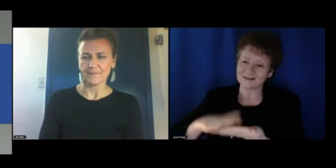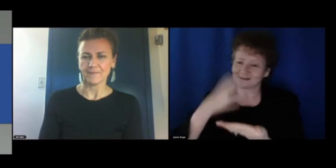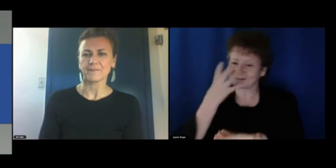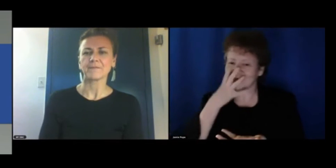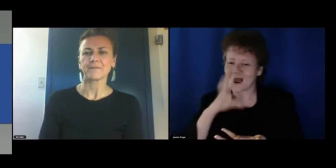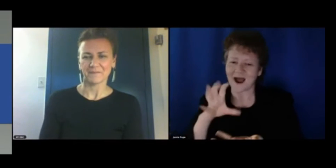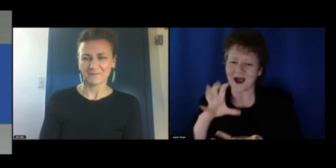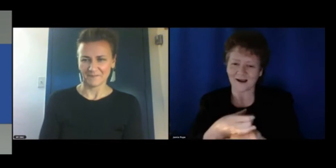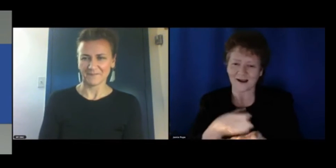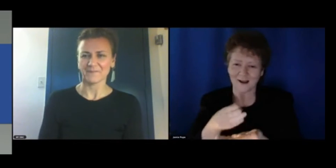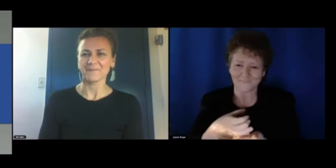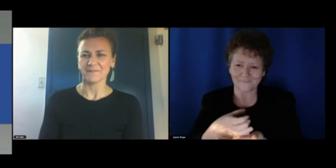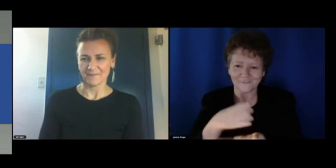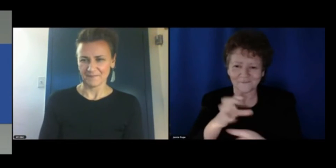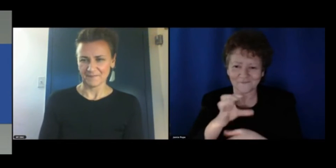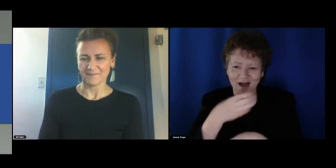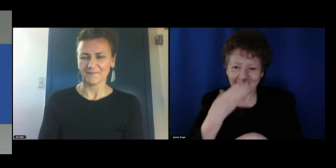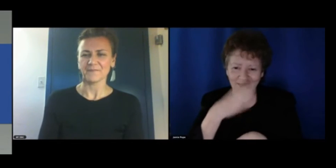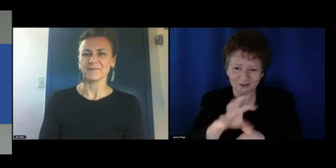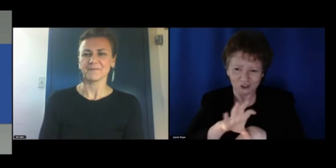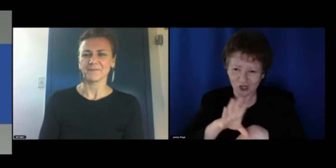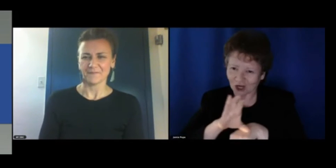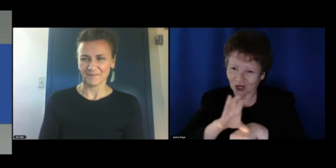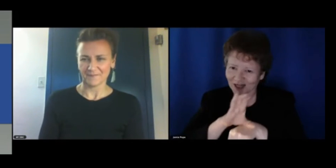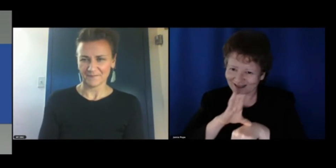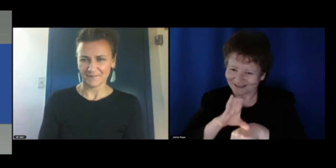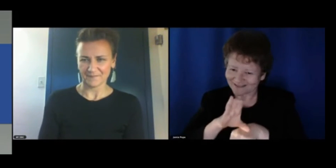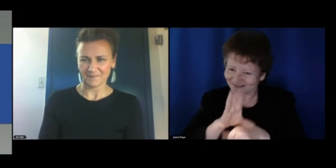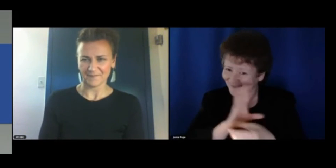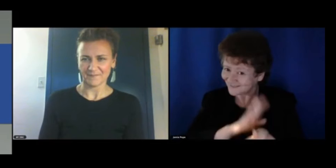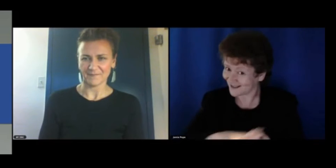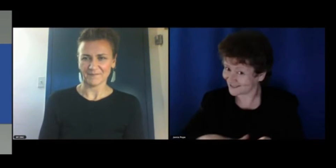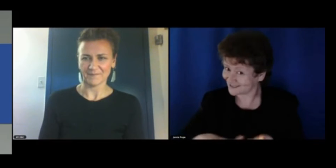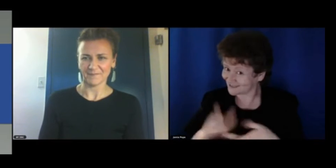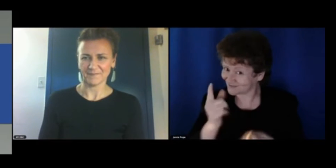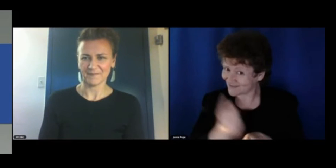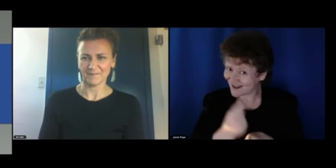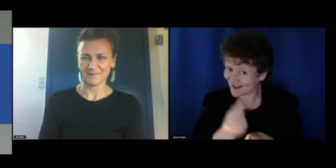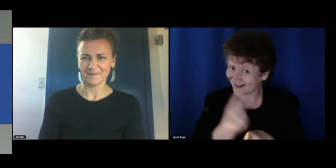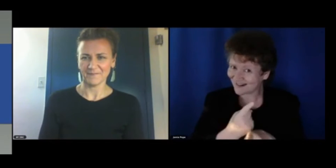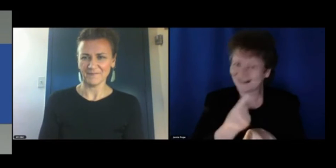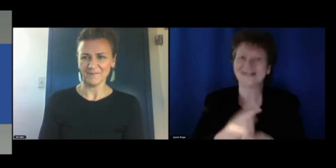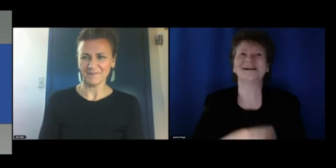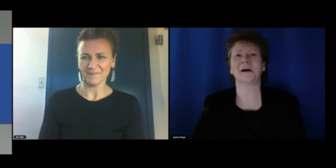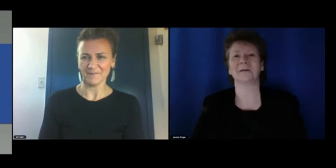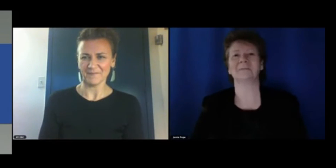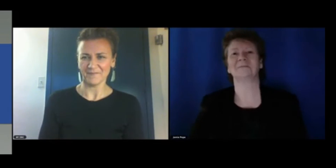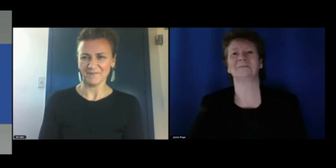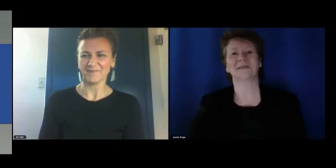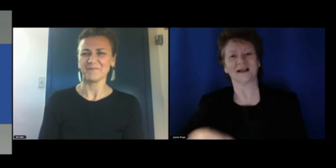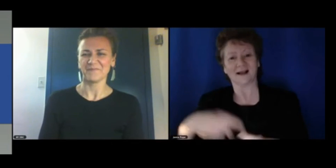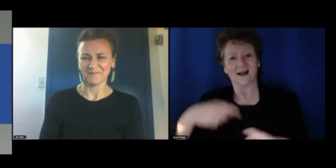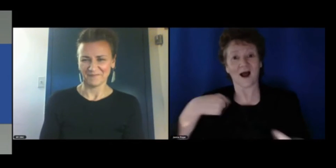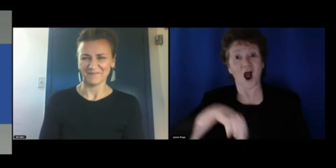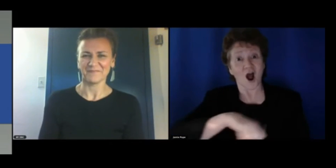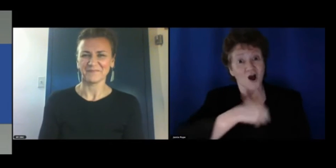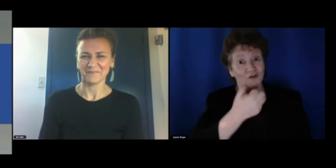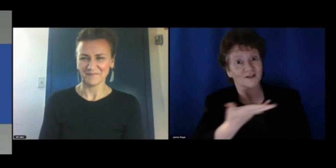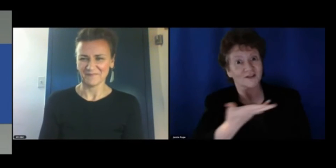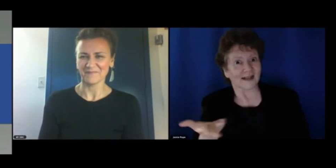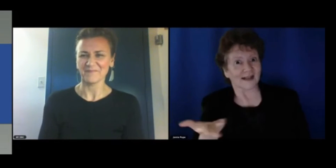with this, you could stay at home. You could have a nice hot cup of hot chocolate. That would be really nice,